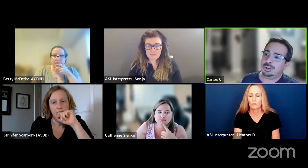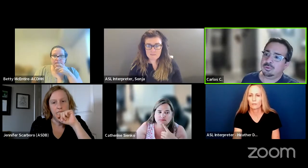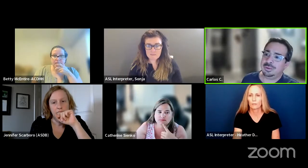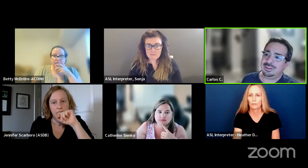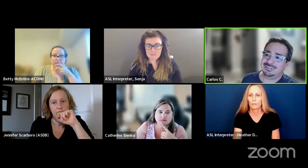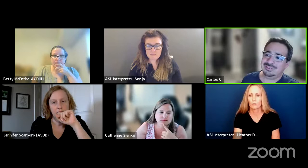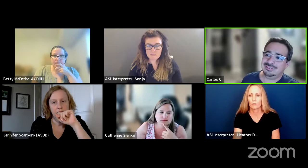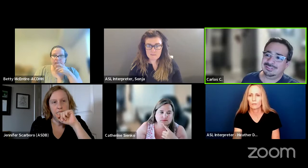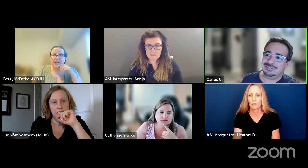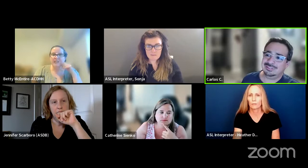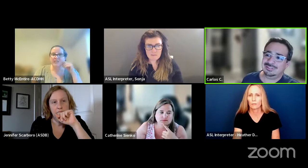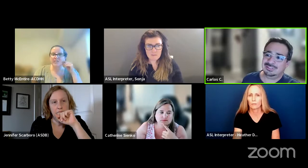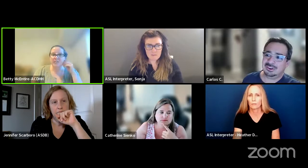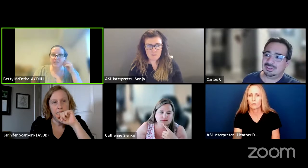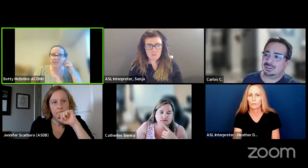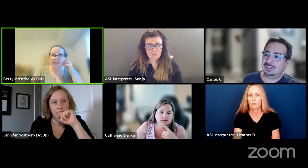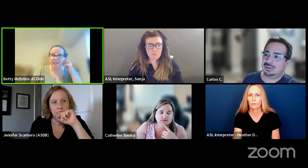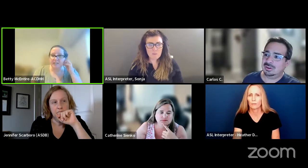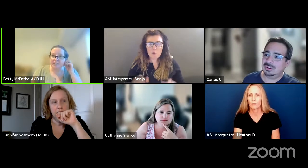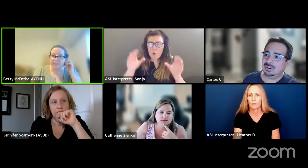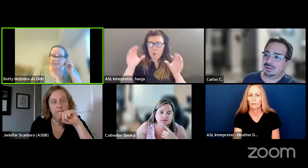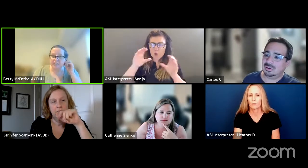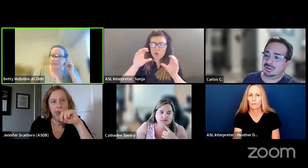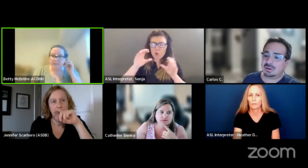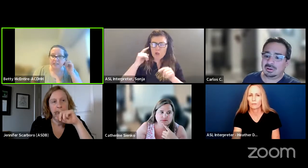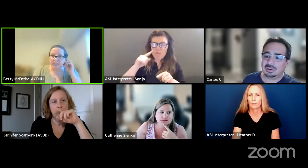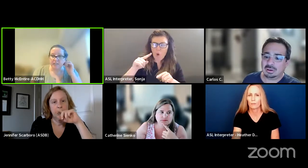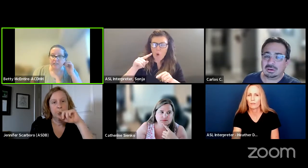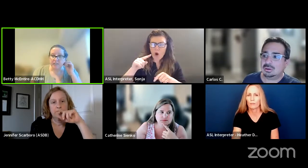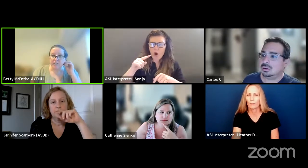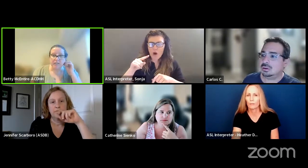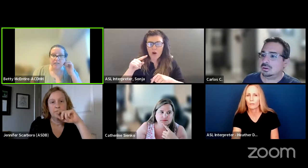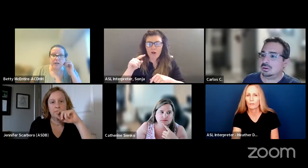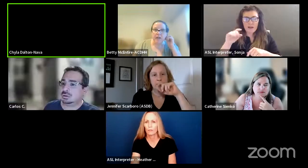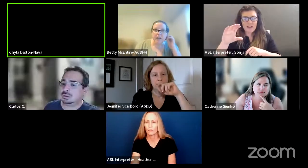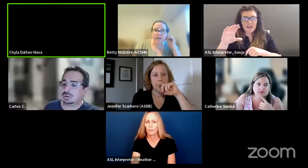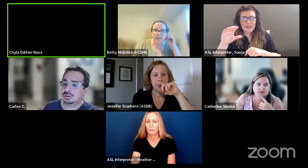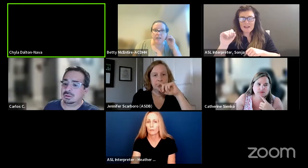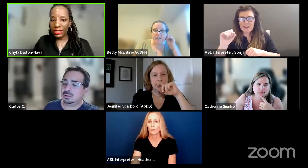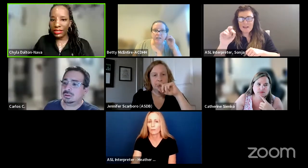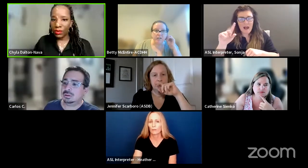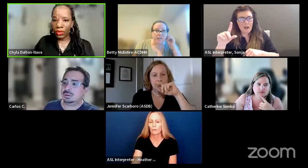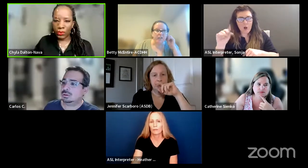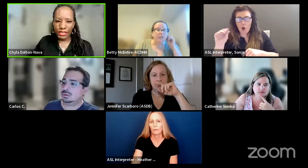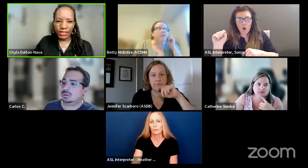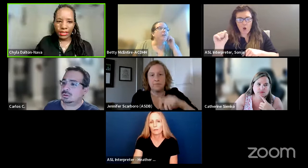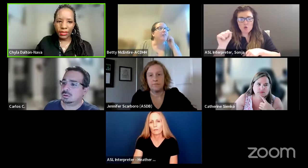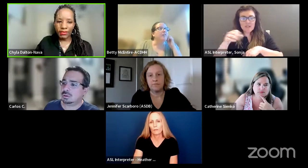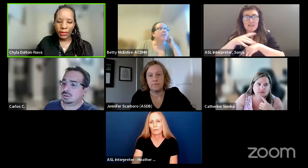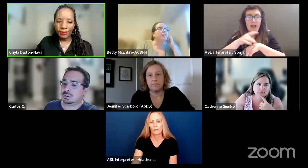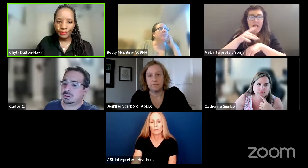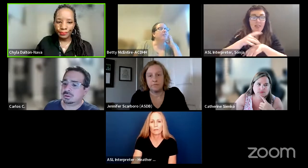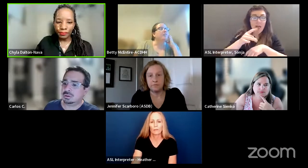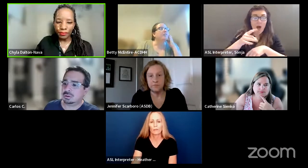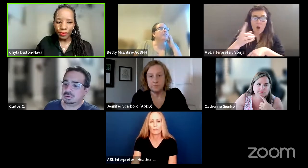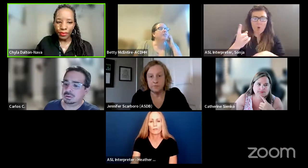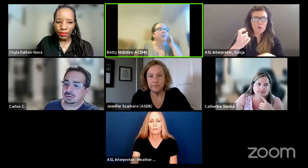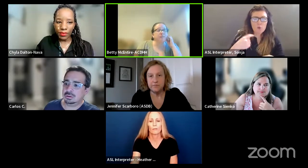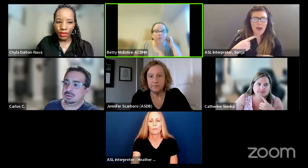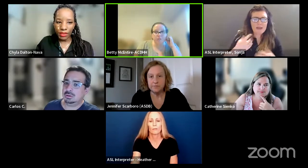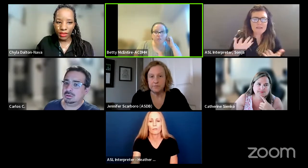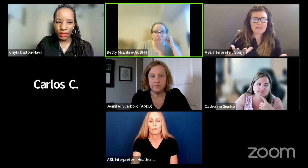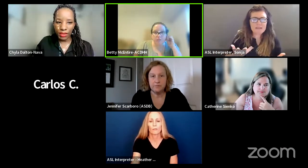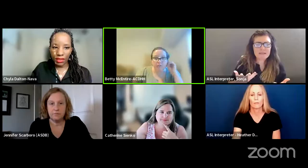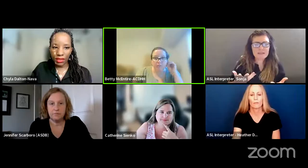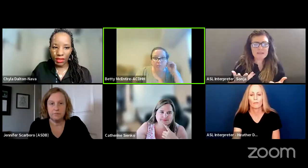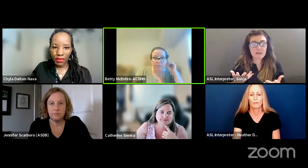What are you looking for, Betty? I was looking for Kyla. I'm here, Betty. Okay. What is the question? What is it that you're looking for? They're looking